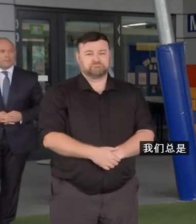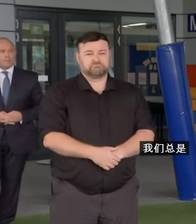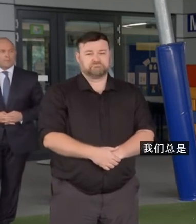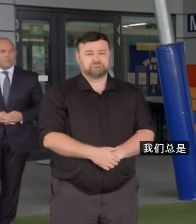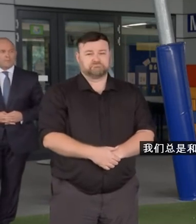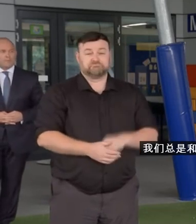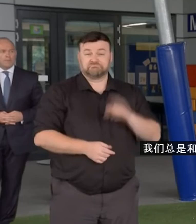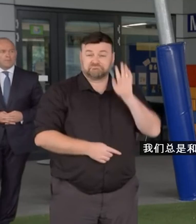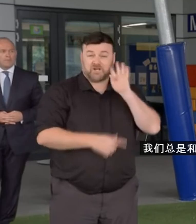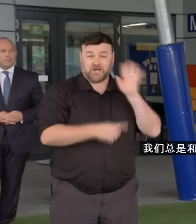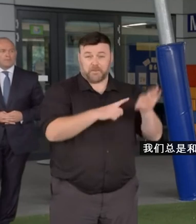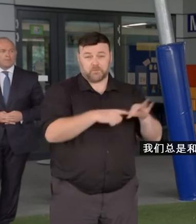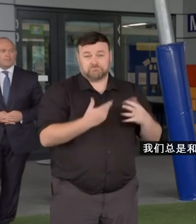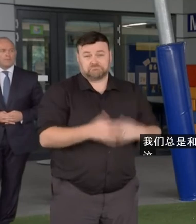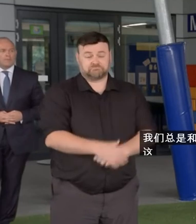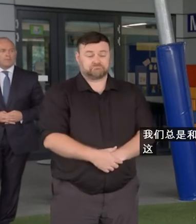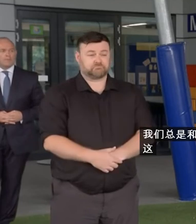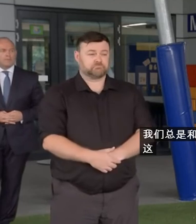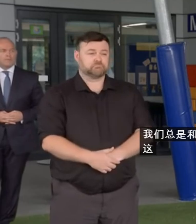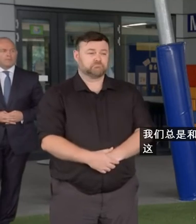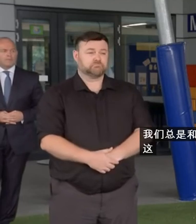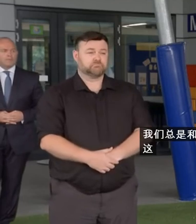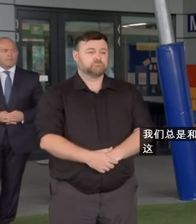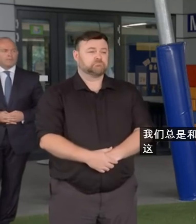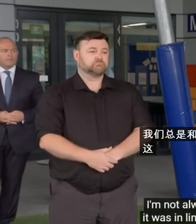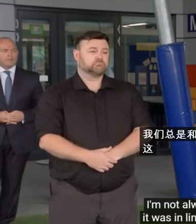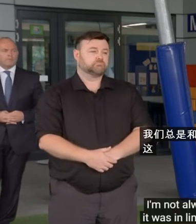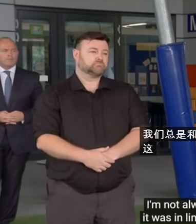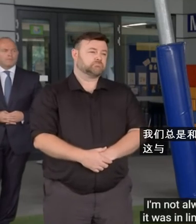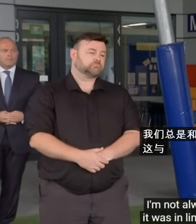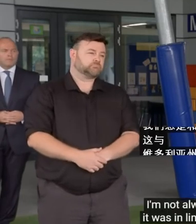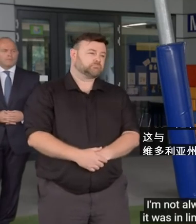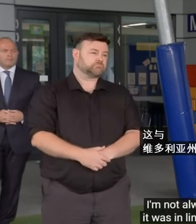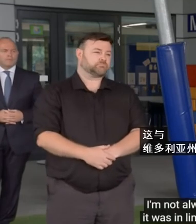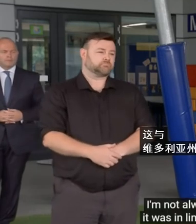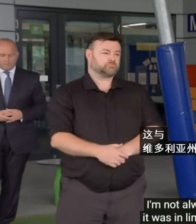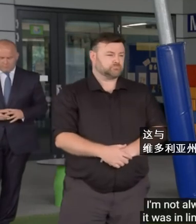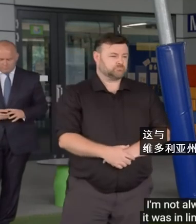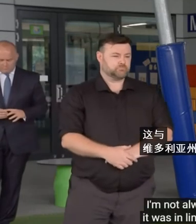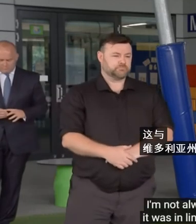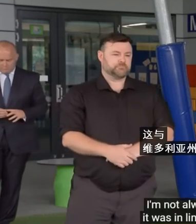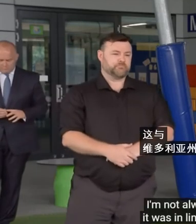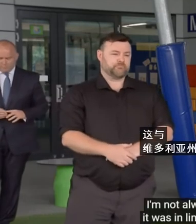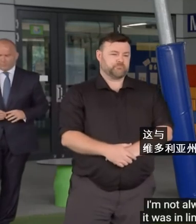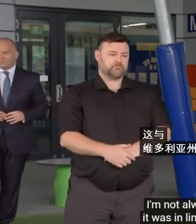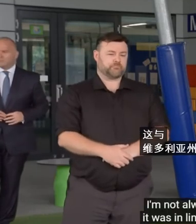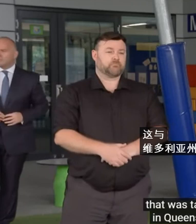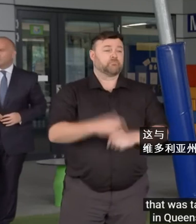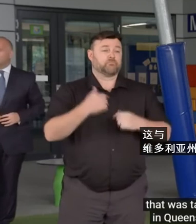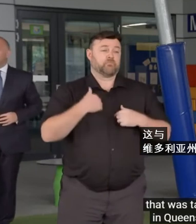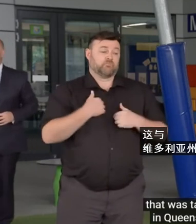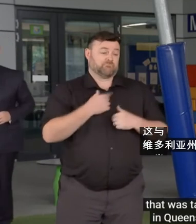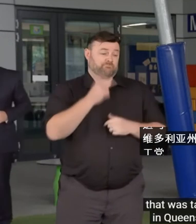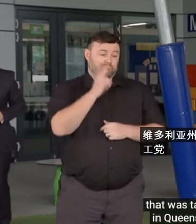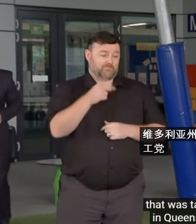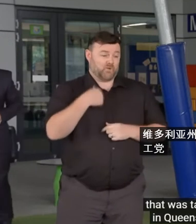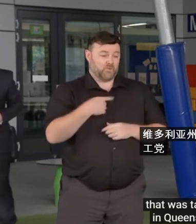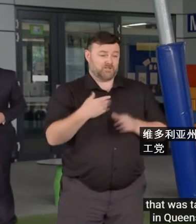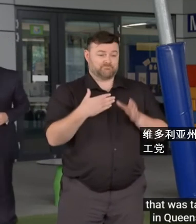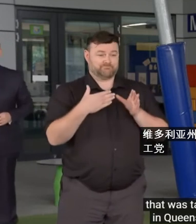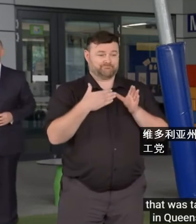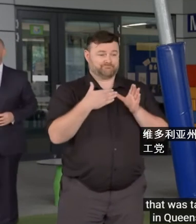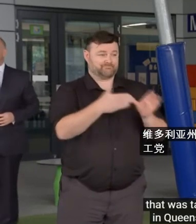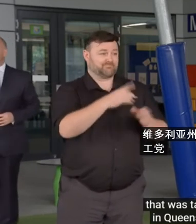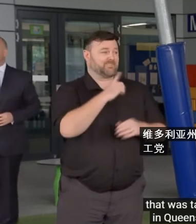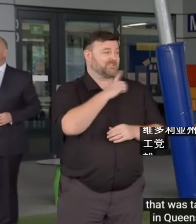We always said with Tahi that it was in line with the approach that was taken in other states in Queensland and Victoria. Labor